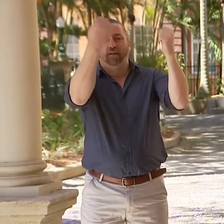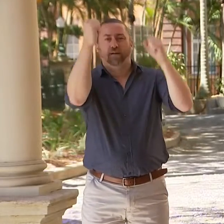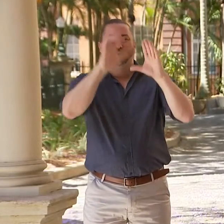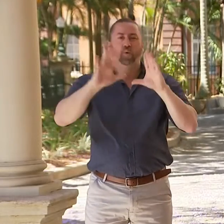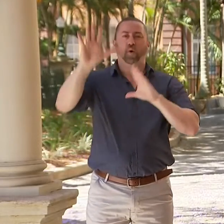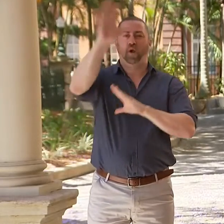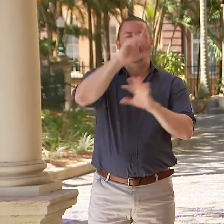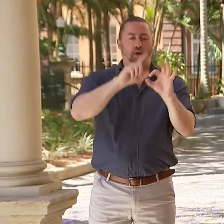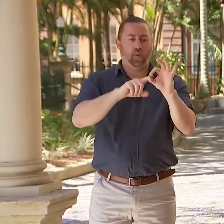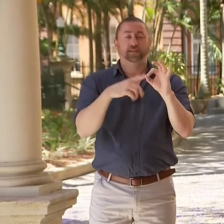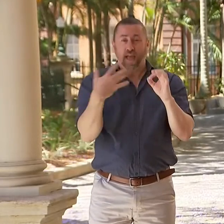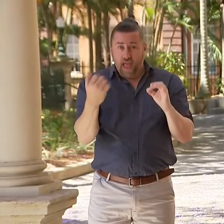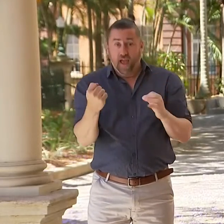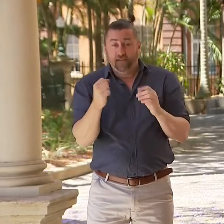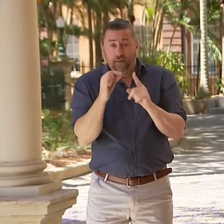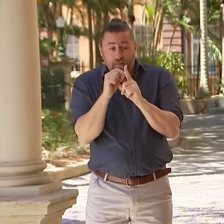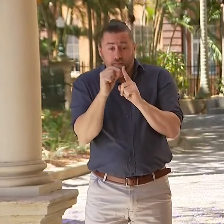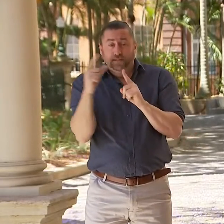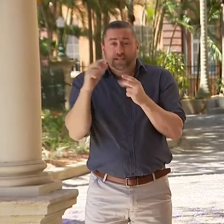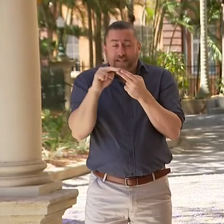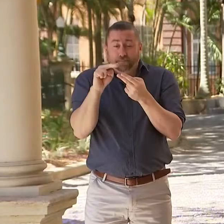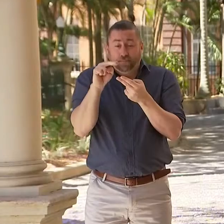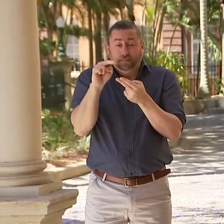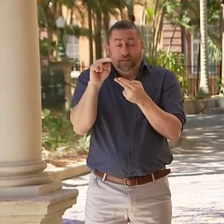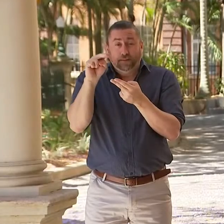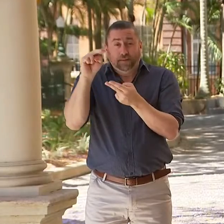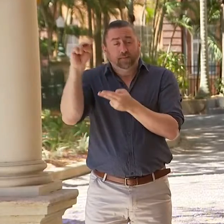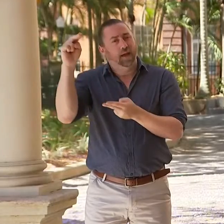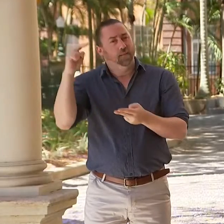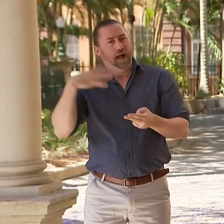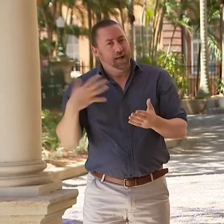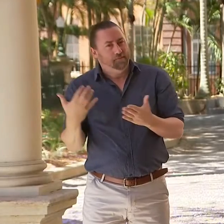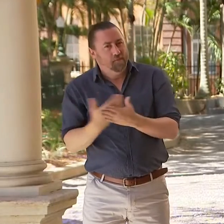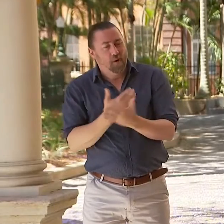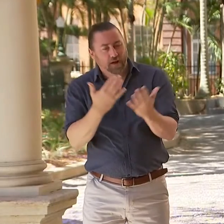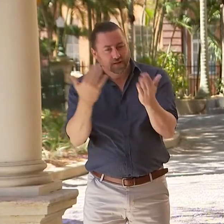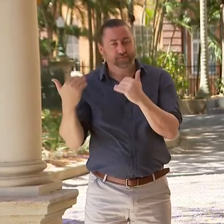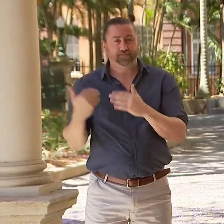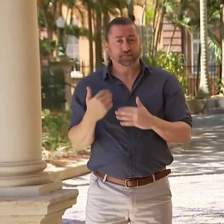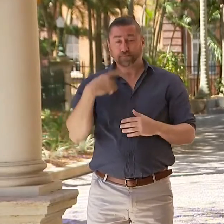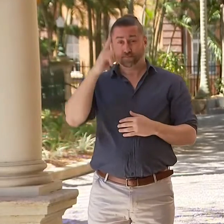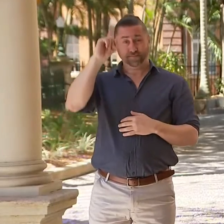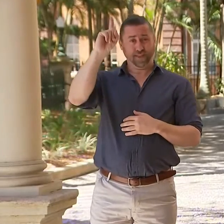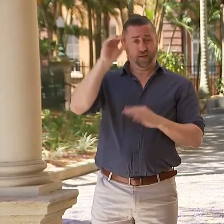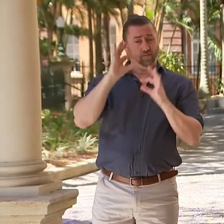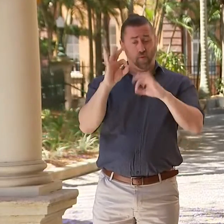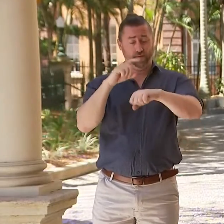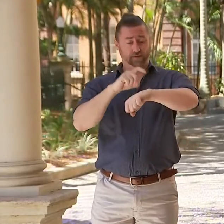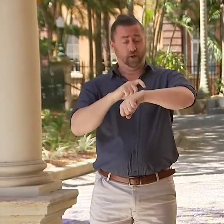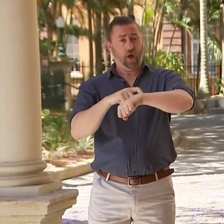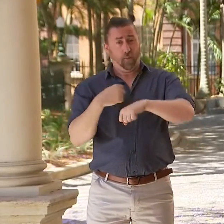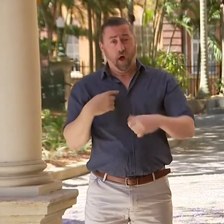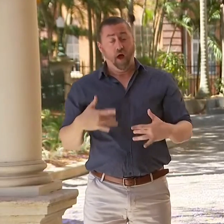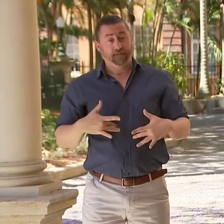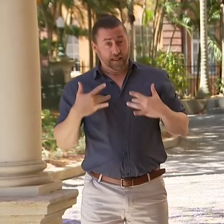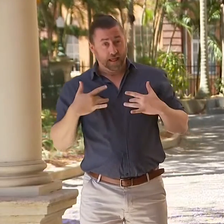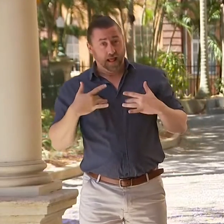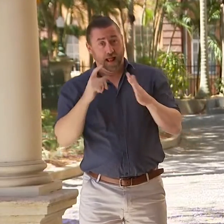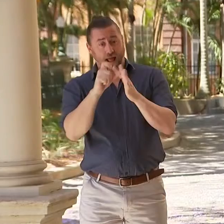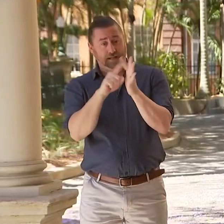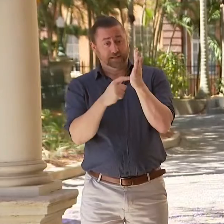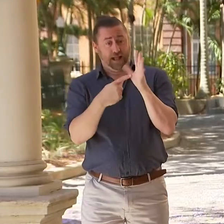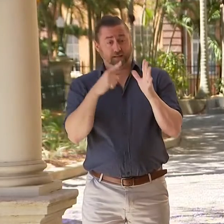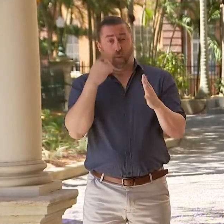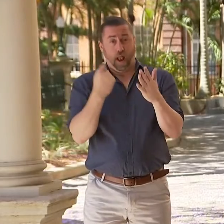single day, but I'd like to see them go up faster. I think we've got a little window before we'll start seeing widespread